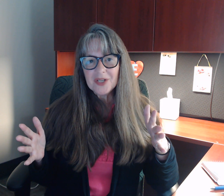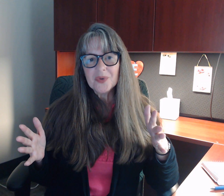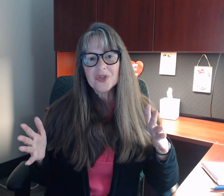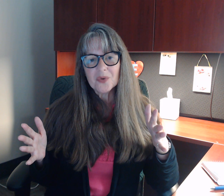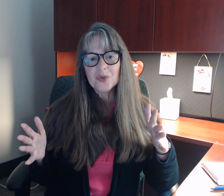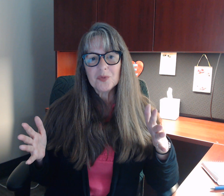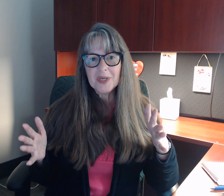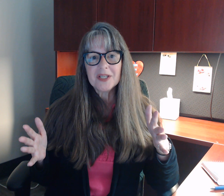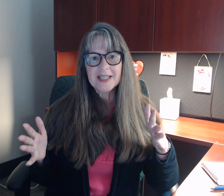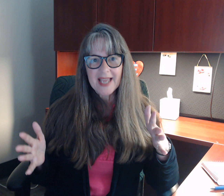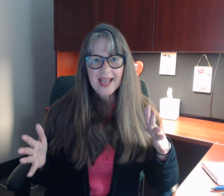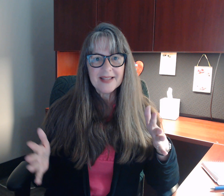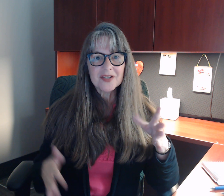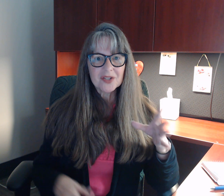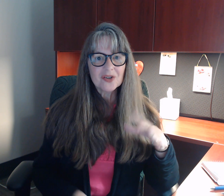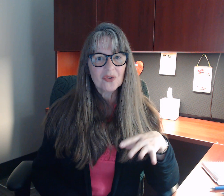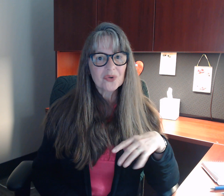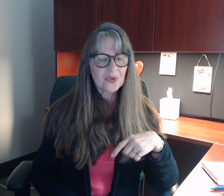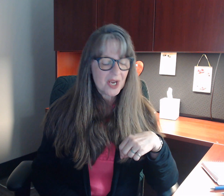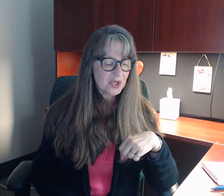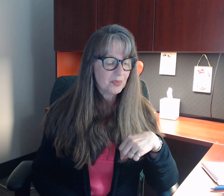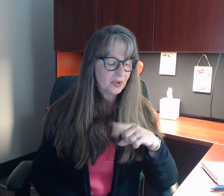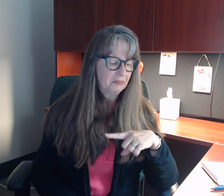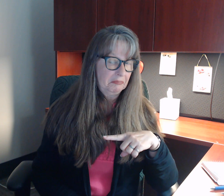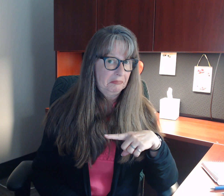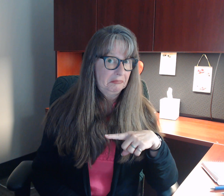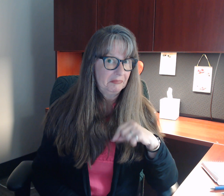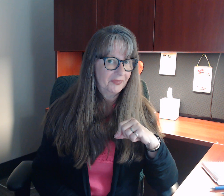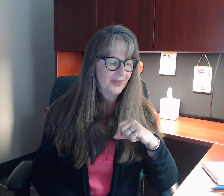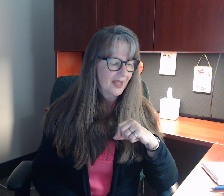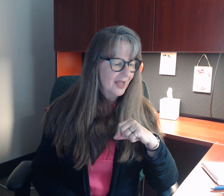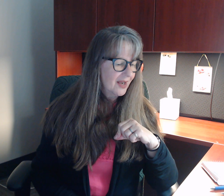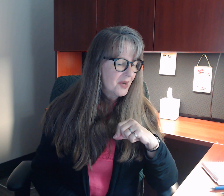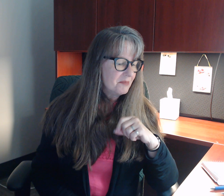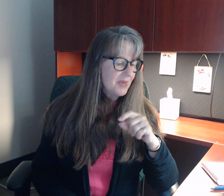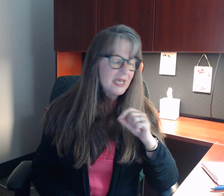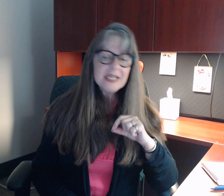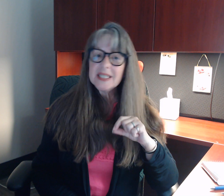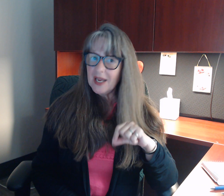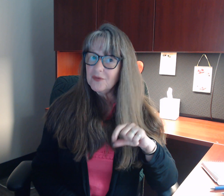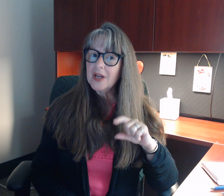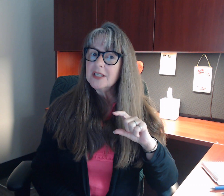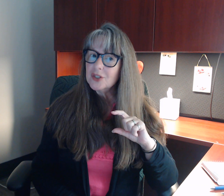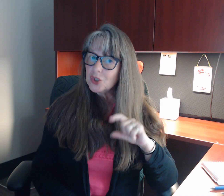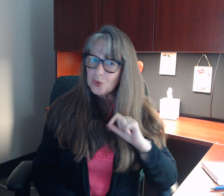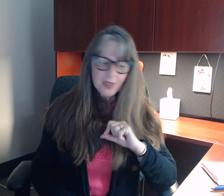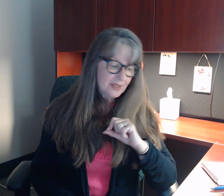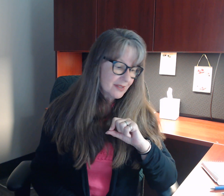language that we speak today. This is an older textbook. Many deaf students